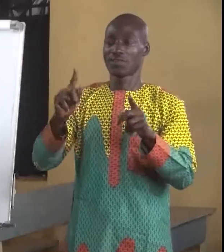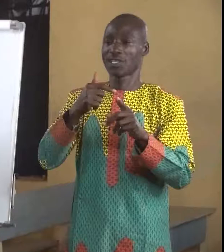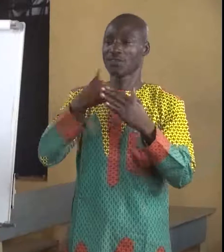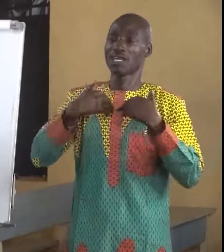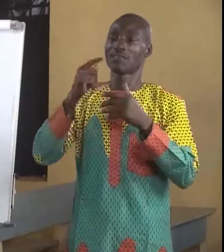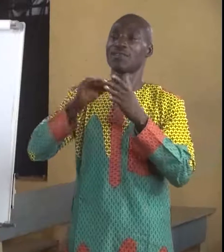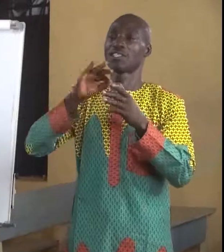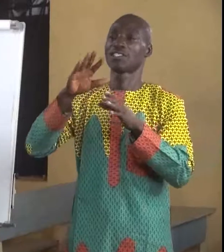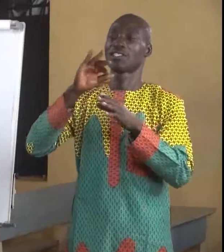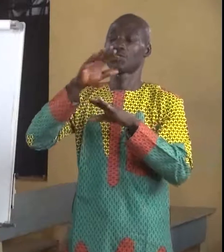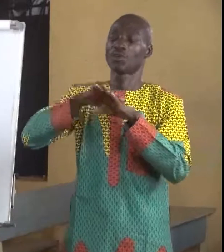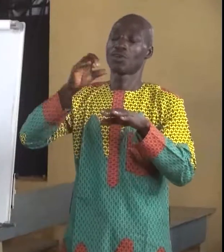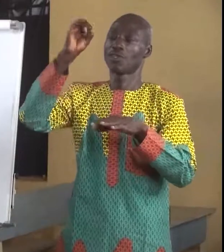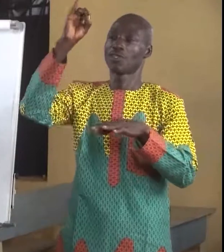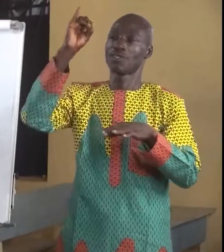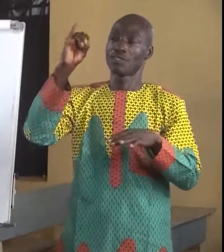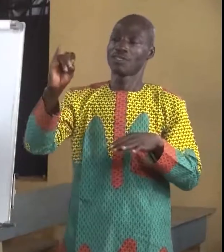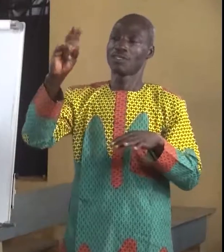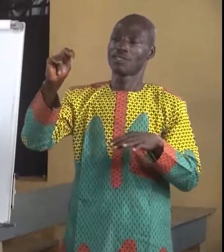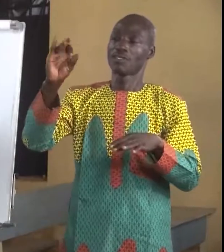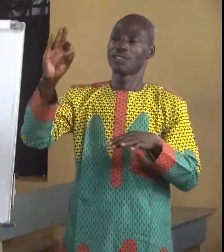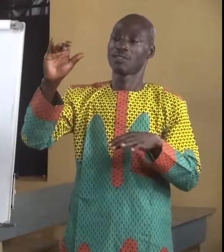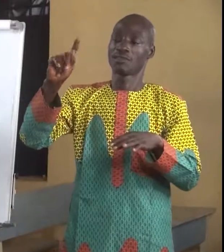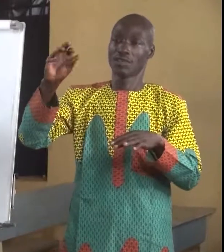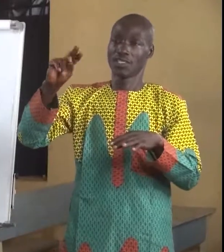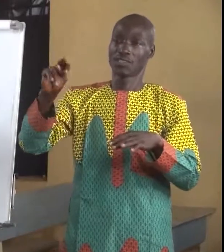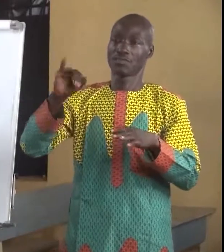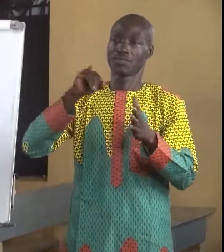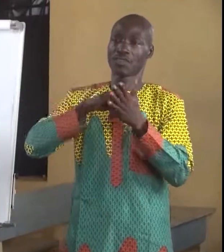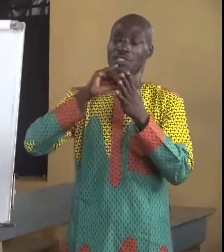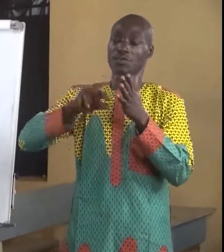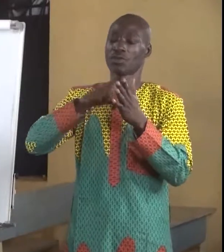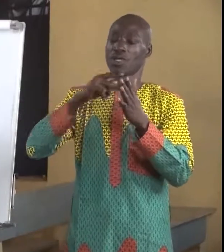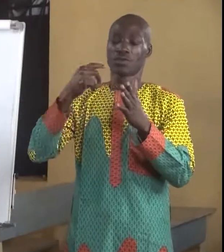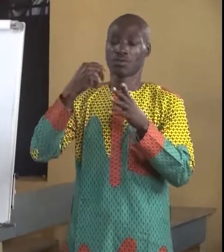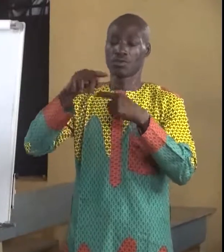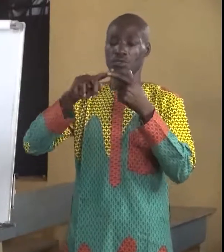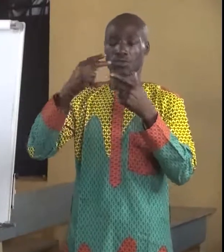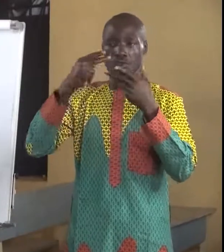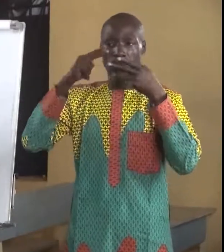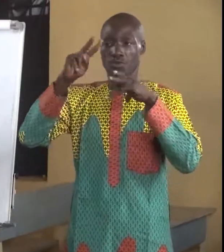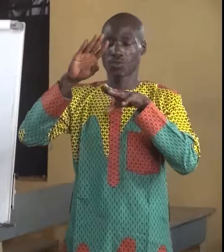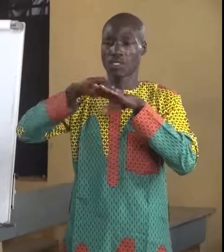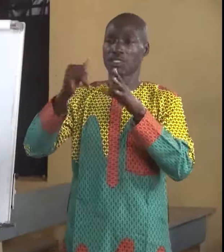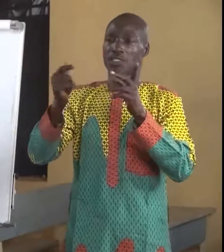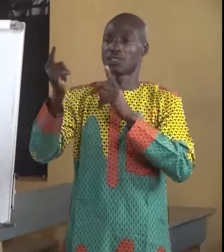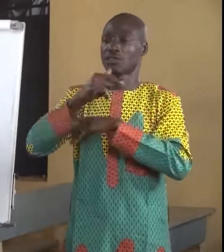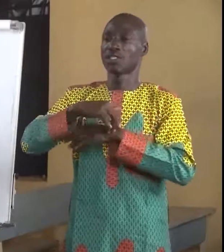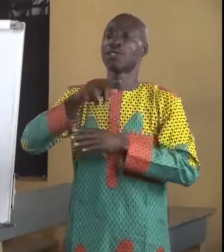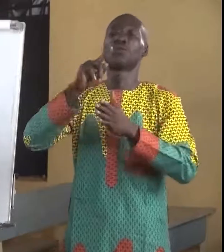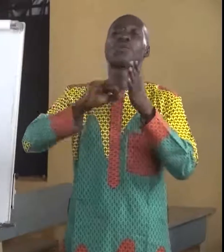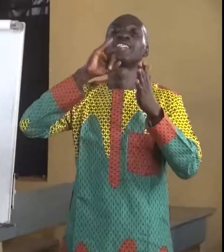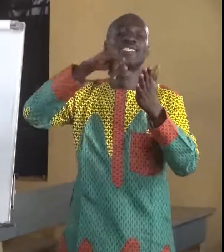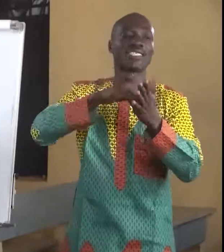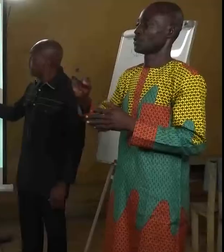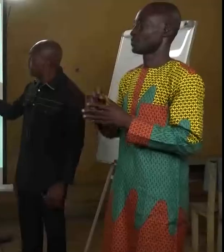call inflation. So inflation is what we are going to look at today. When we say inflation, what is